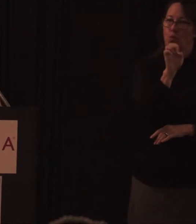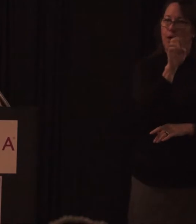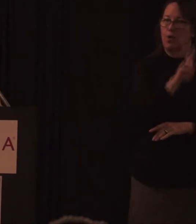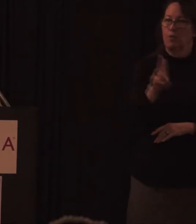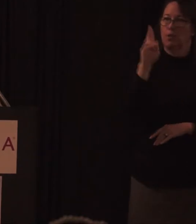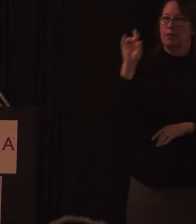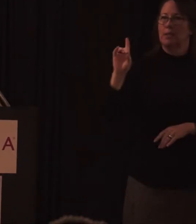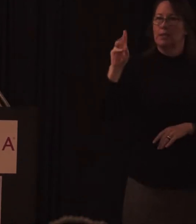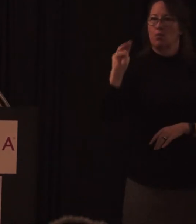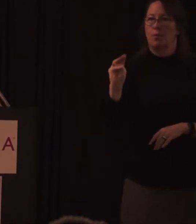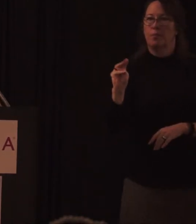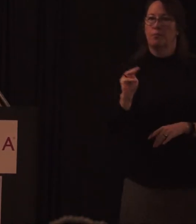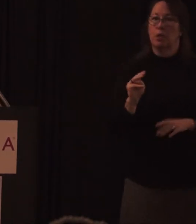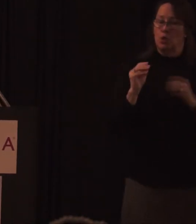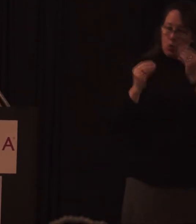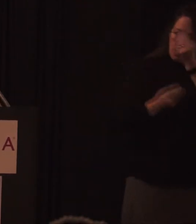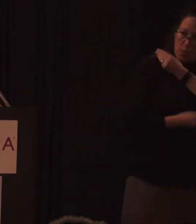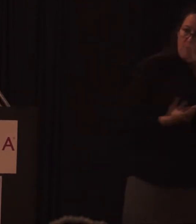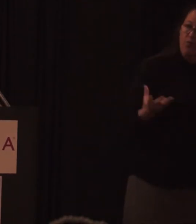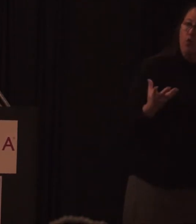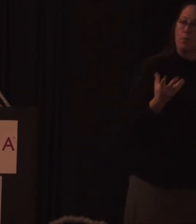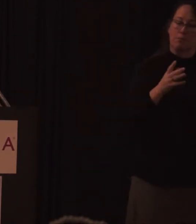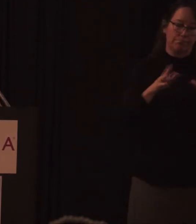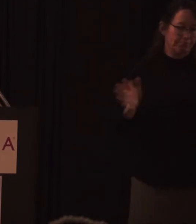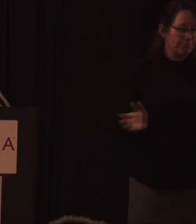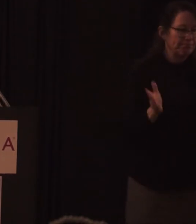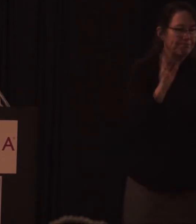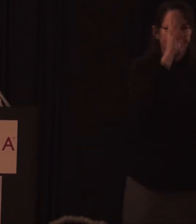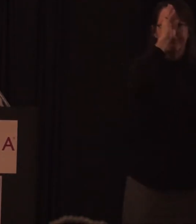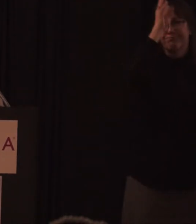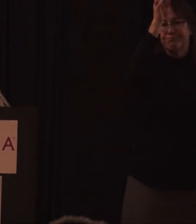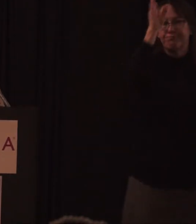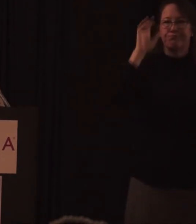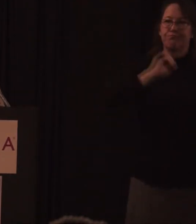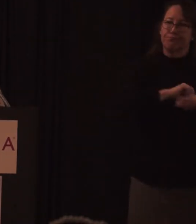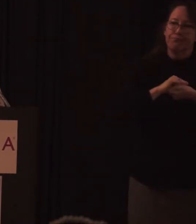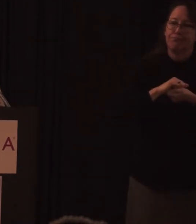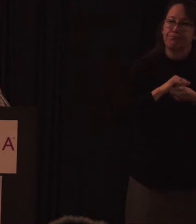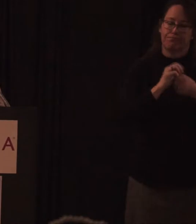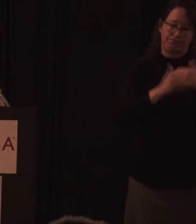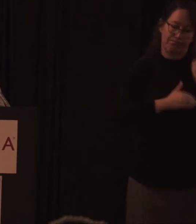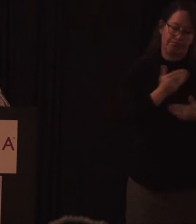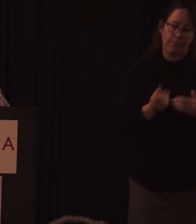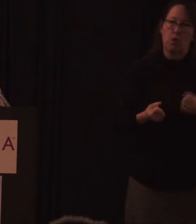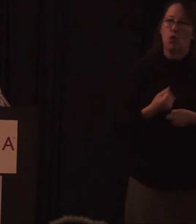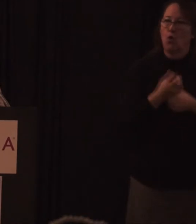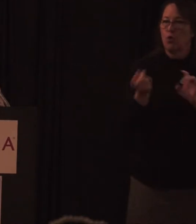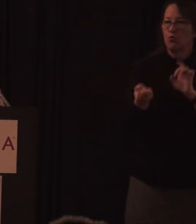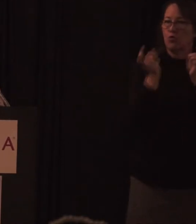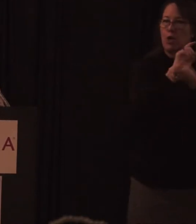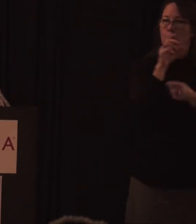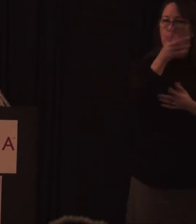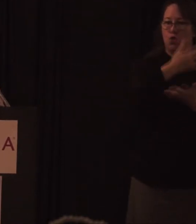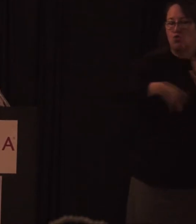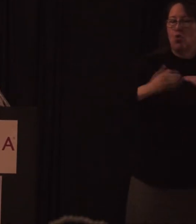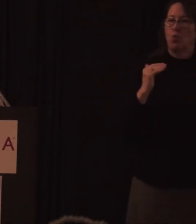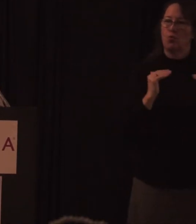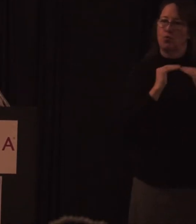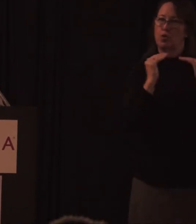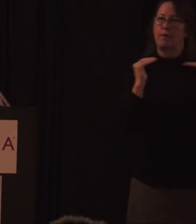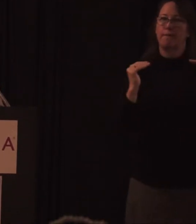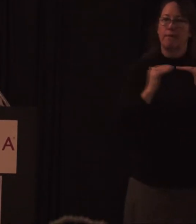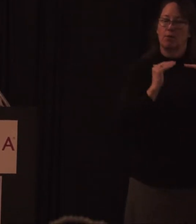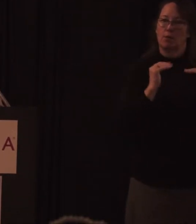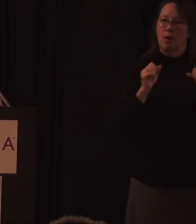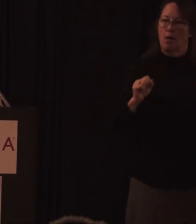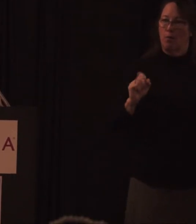Moines to inform citizens, inspire creative cooperation, and catalyze change on issues of social justice,